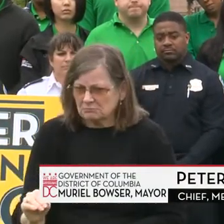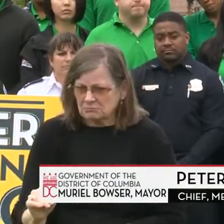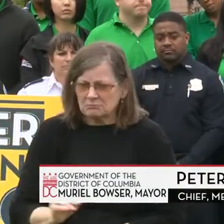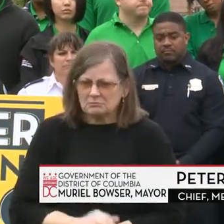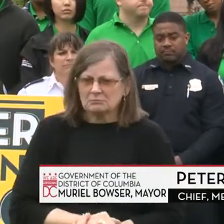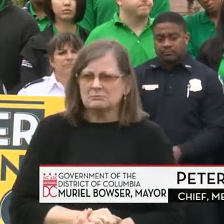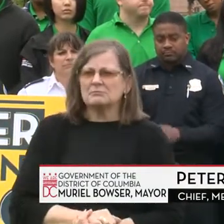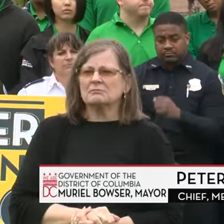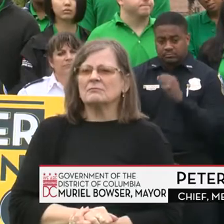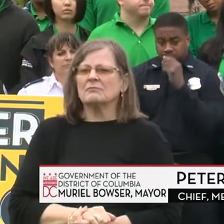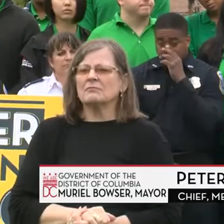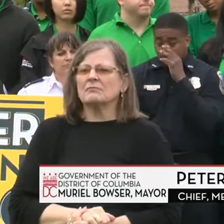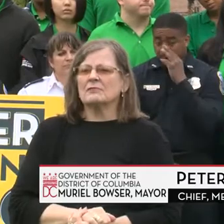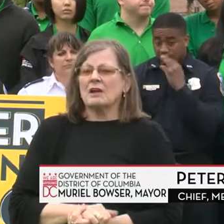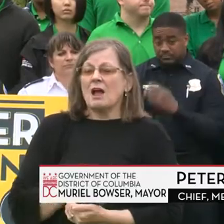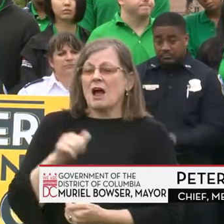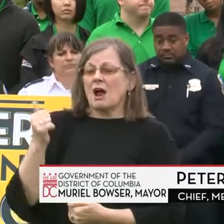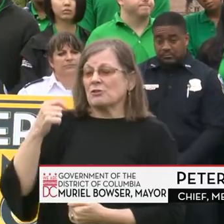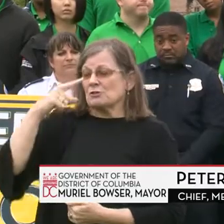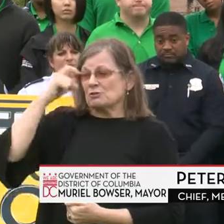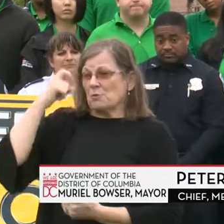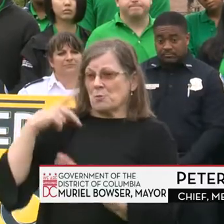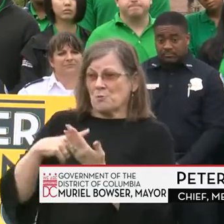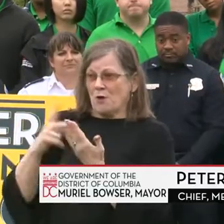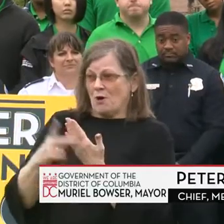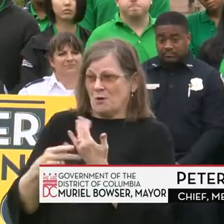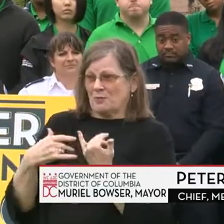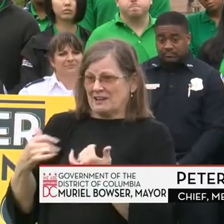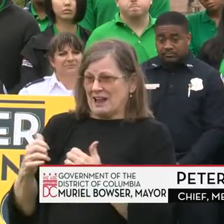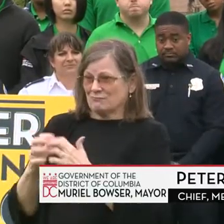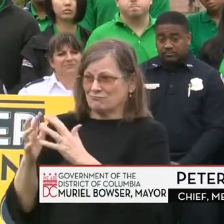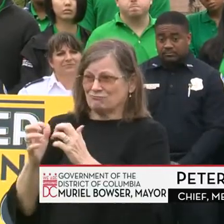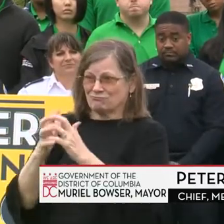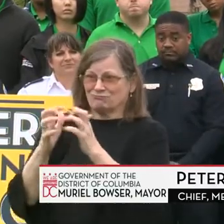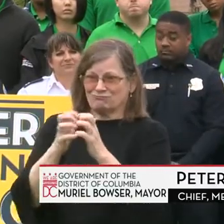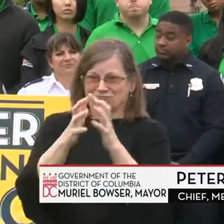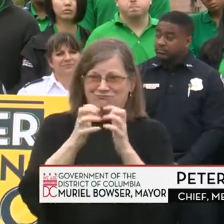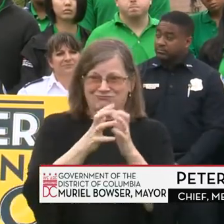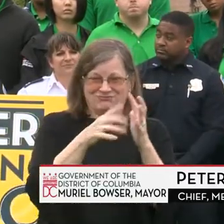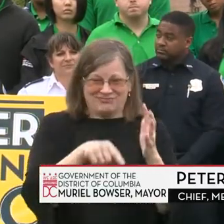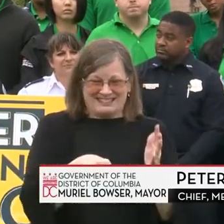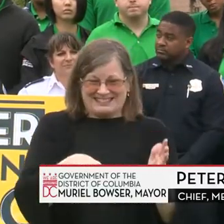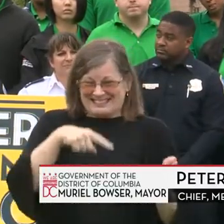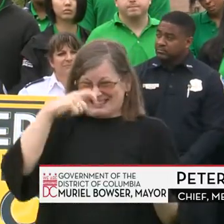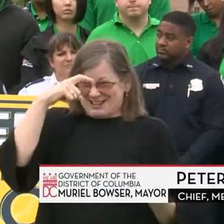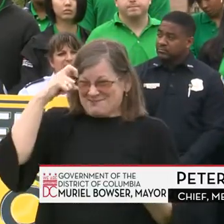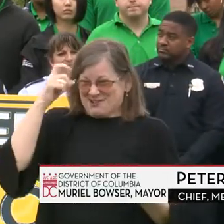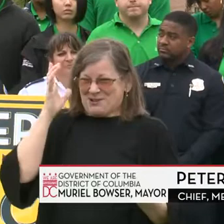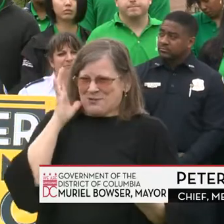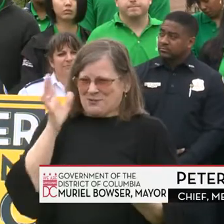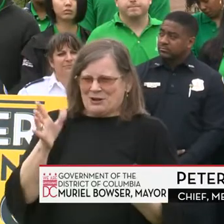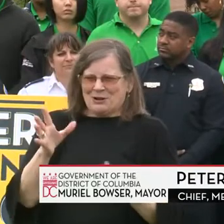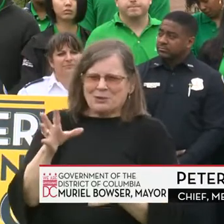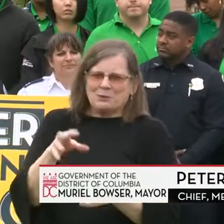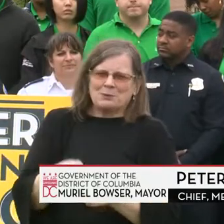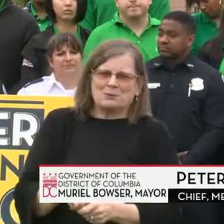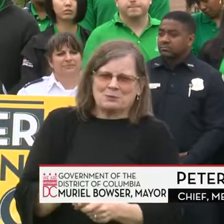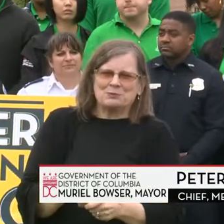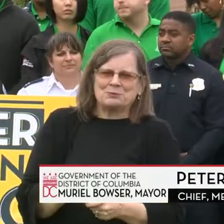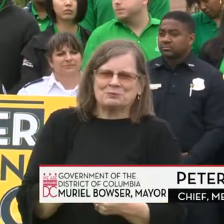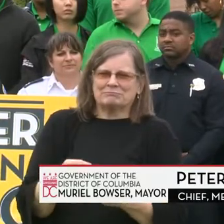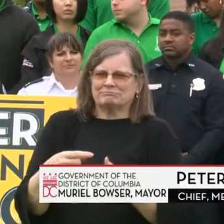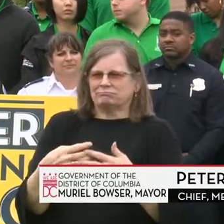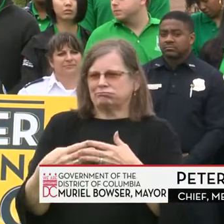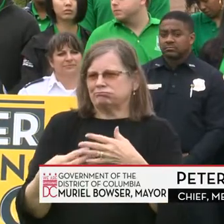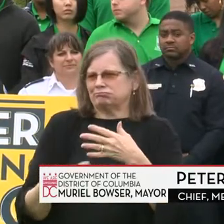Other summer programs that we will have during the summer months will include district outreach efforts